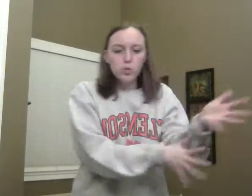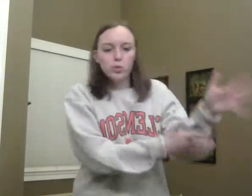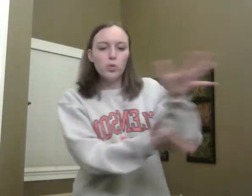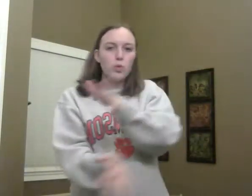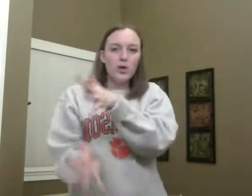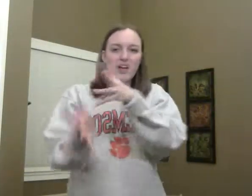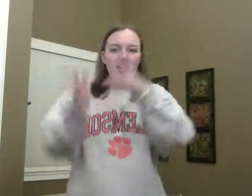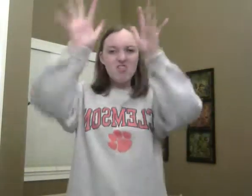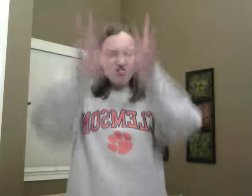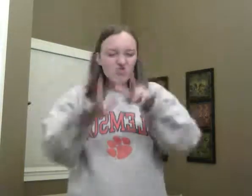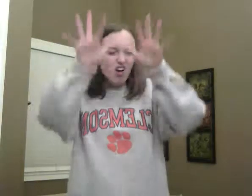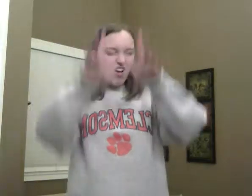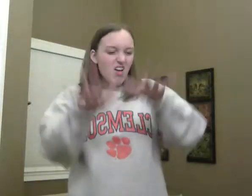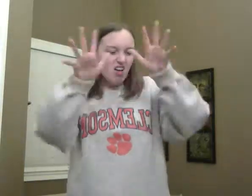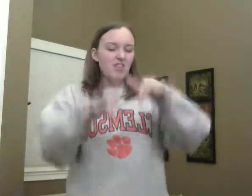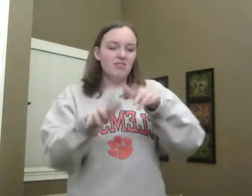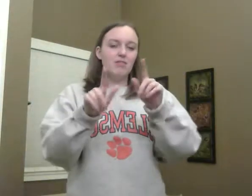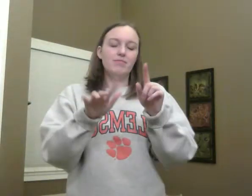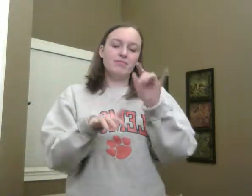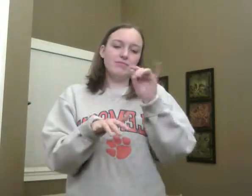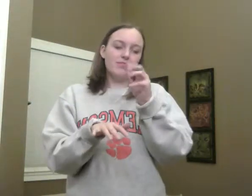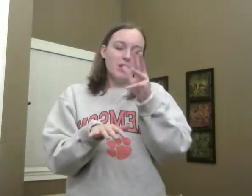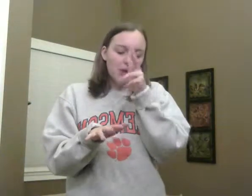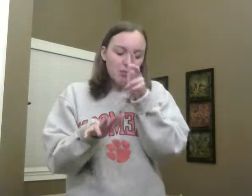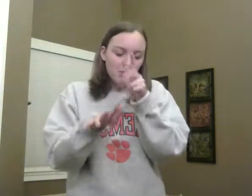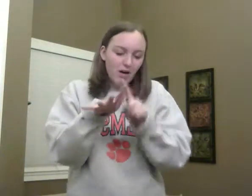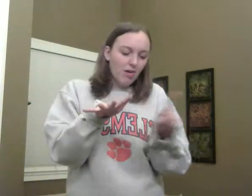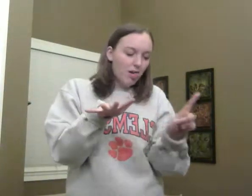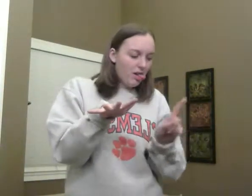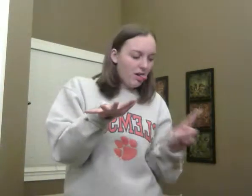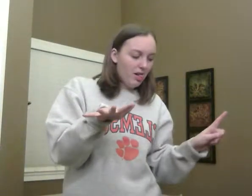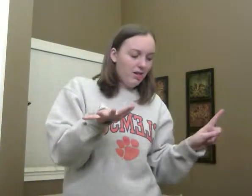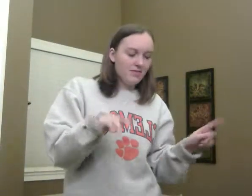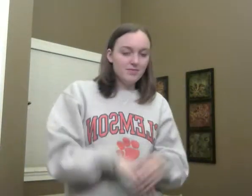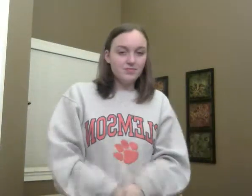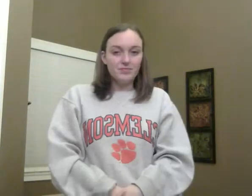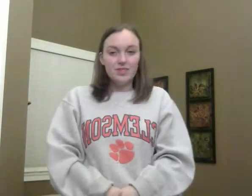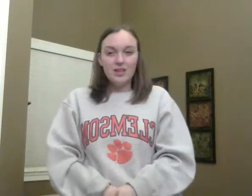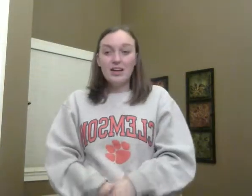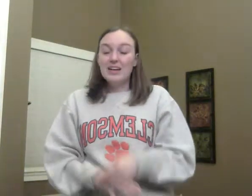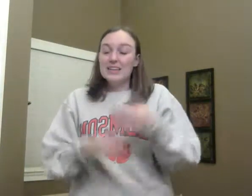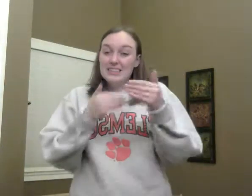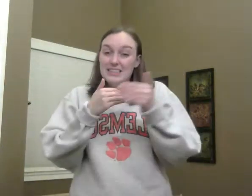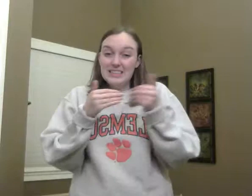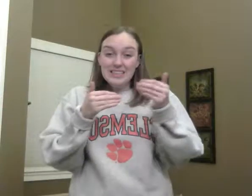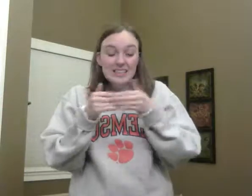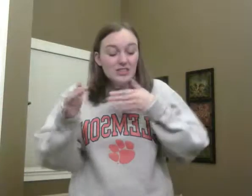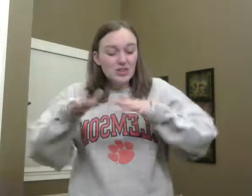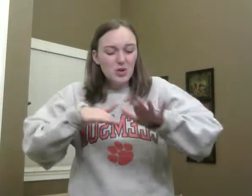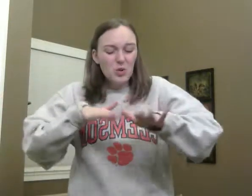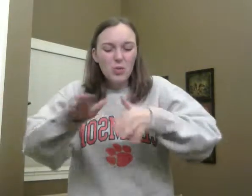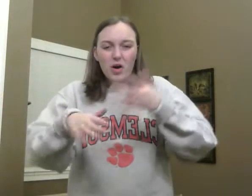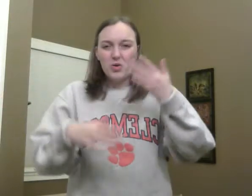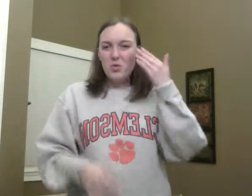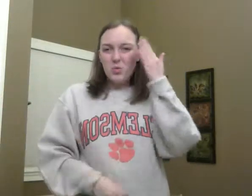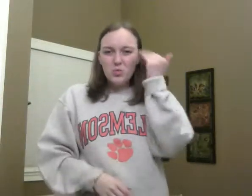The design of a water strider's body makes it easy for the insect to walk on the water. Its body is only